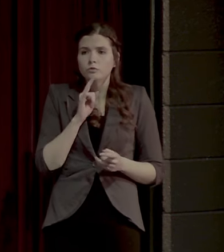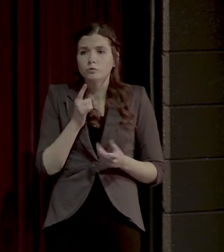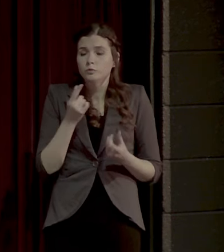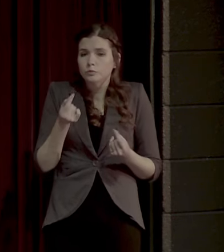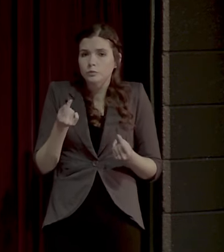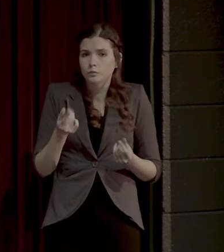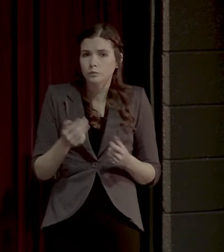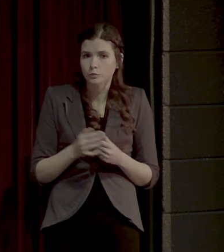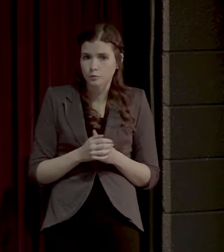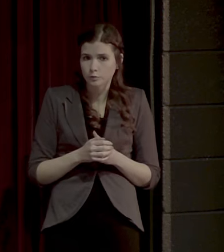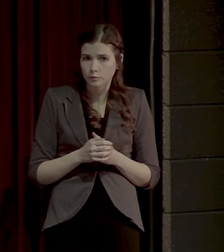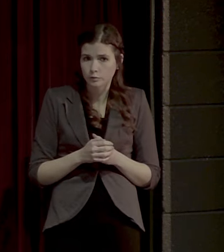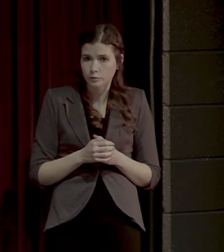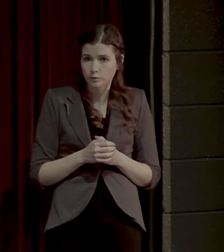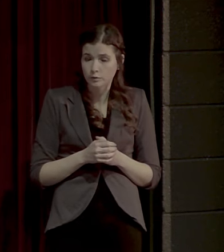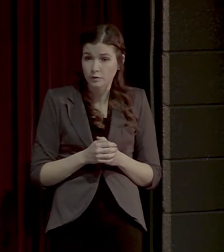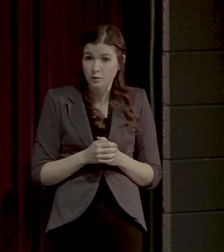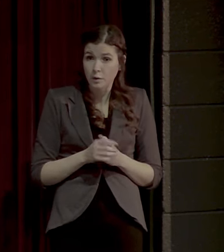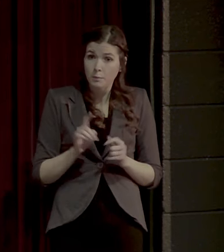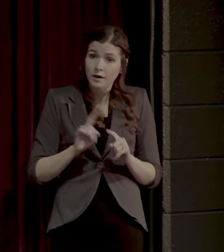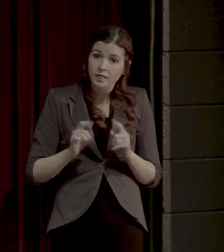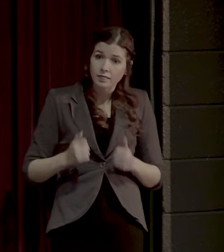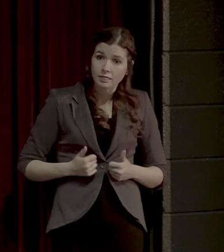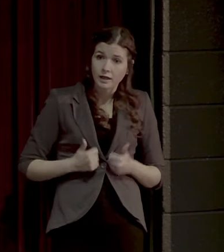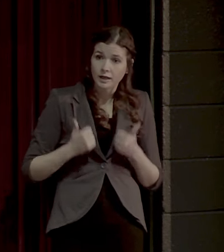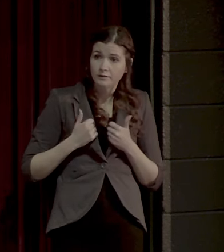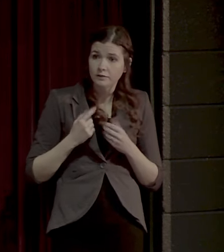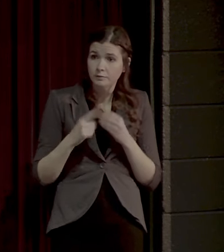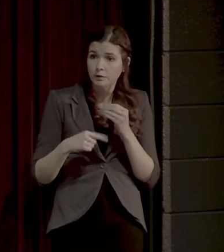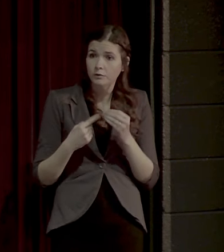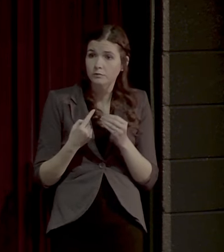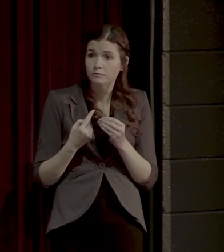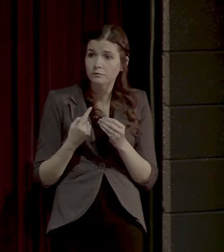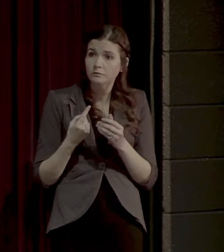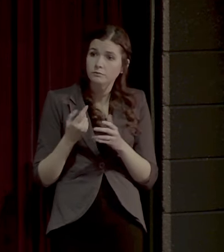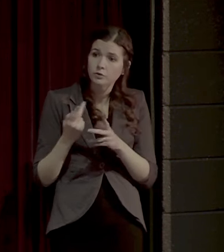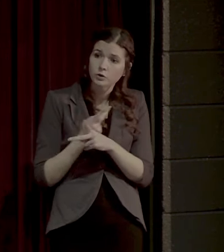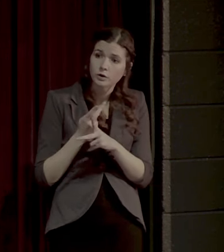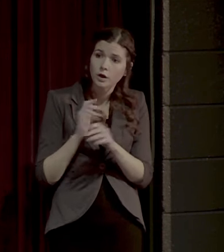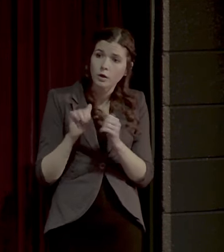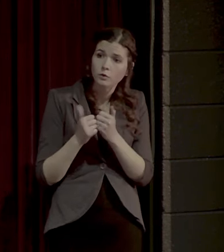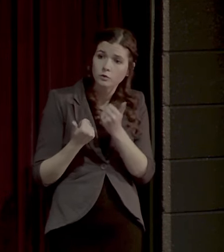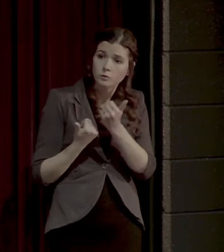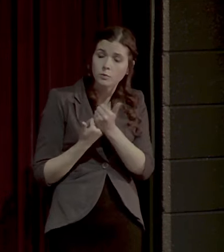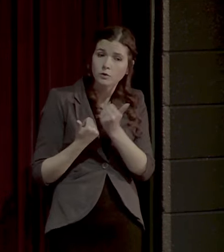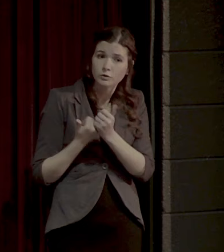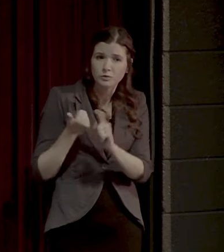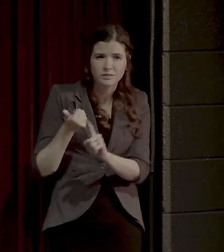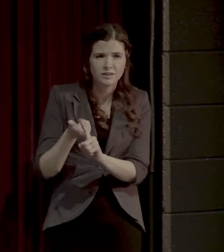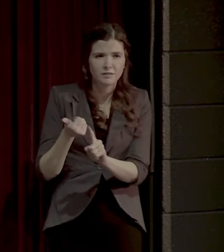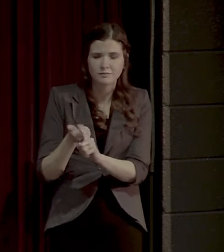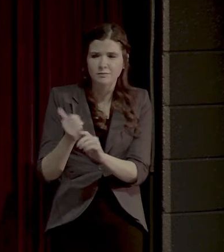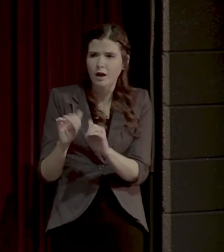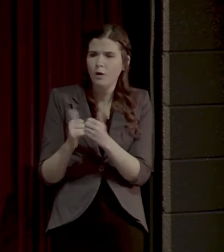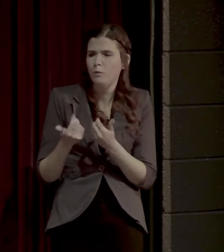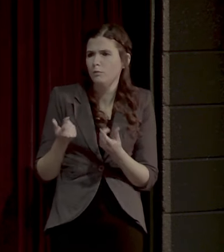And the art of living is to figure out how to be your own rock. Now, how do we do